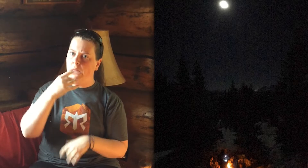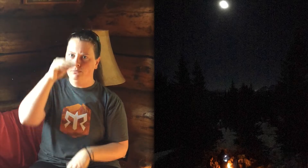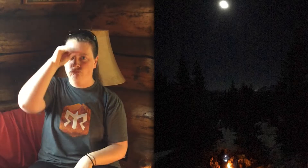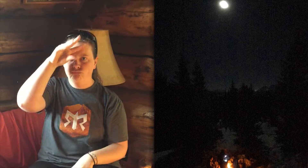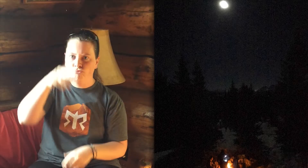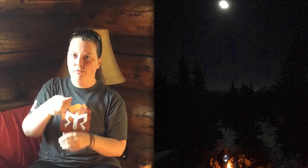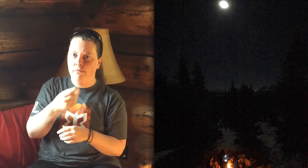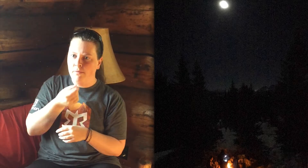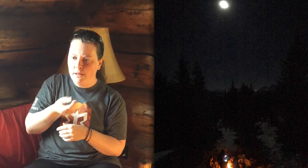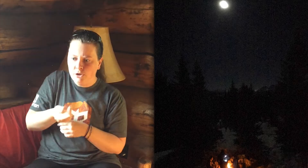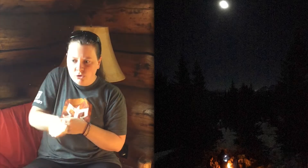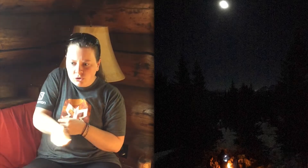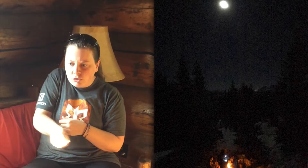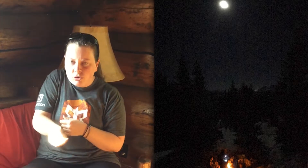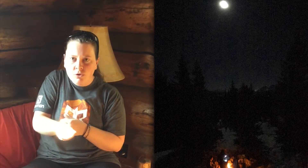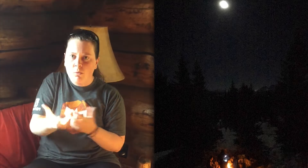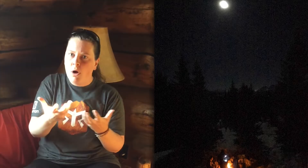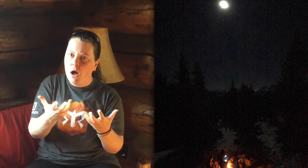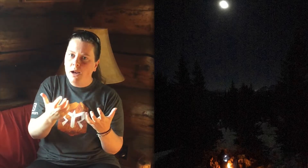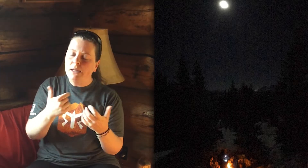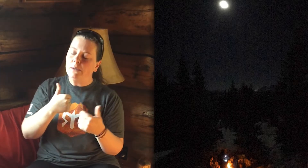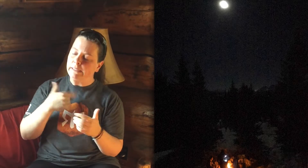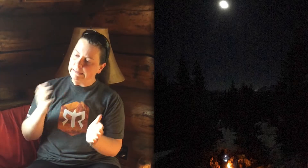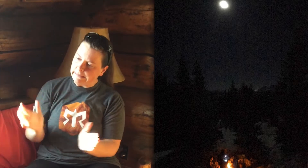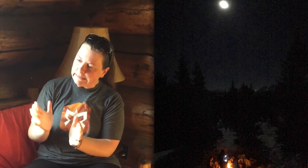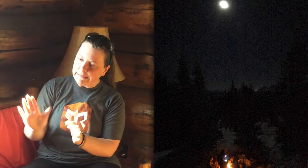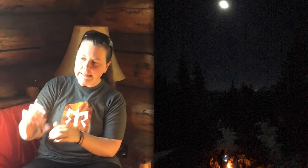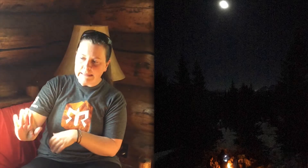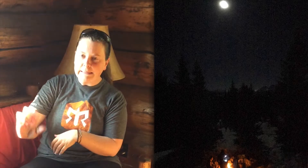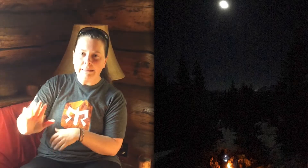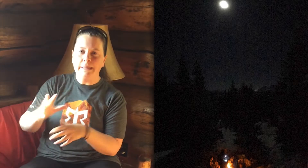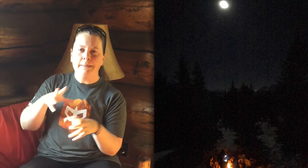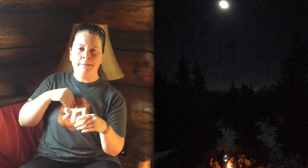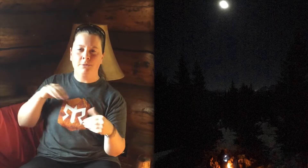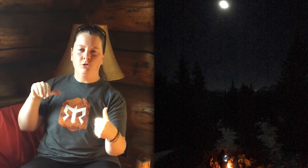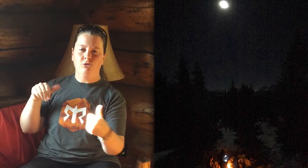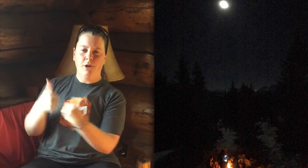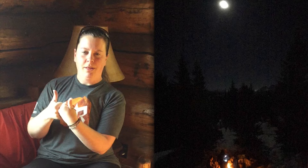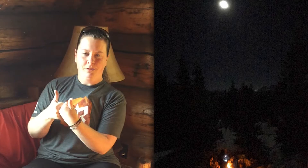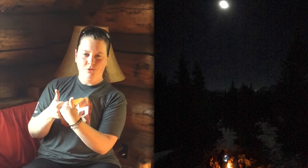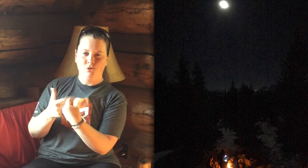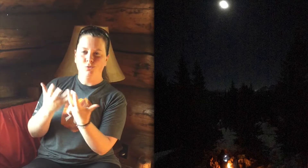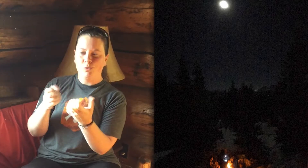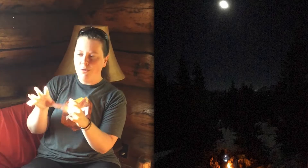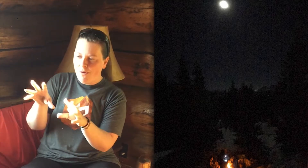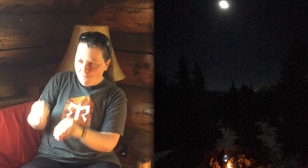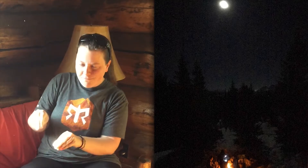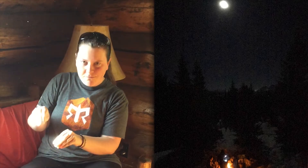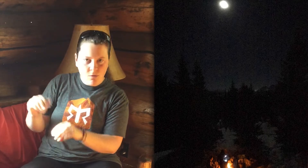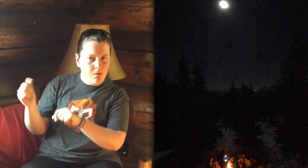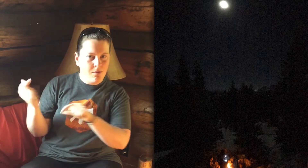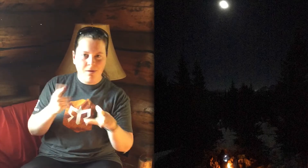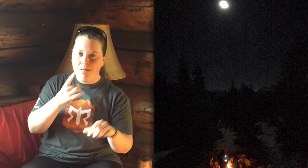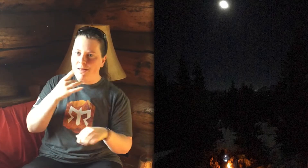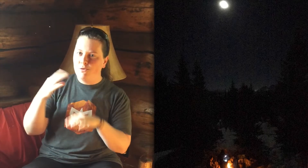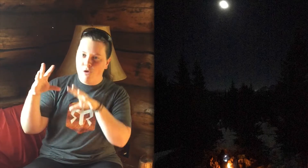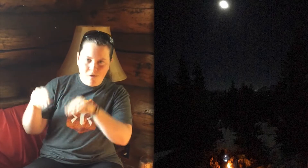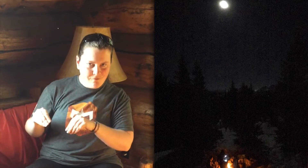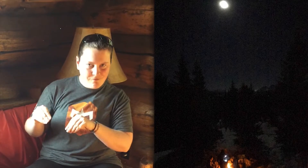The kids really wanted their lights on. They wanted the headlamps, their flashlights. We encouraged them to turn them off and accept the challenge of having all